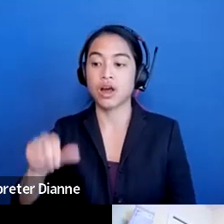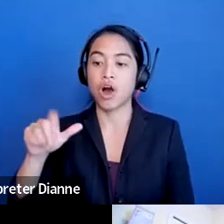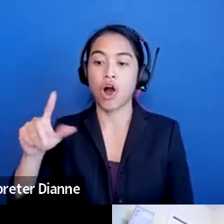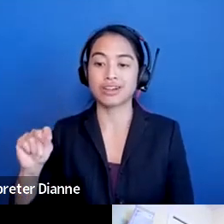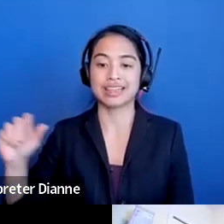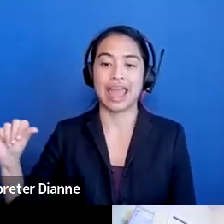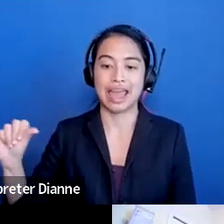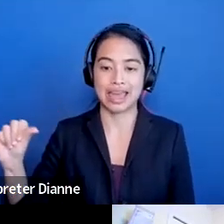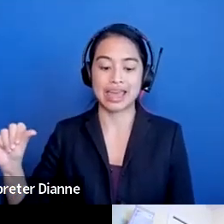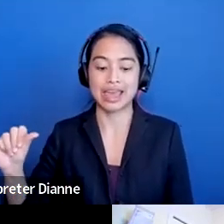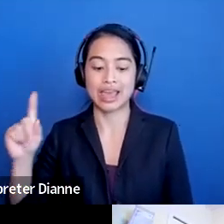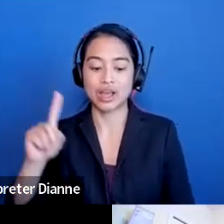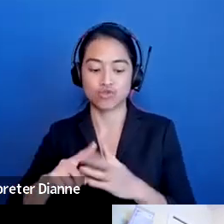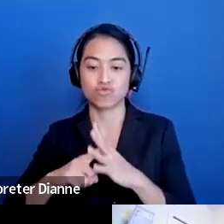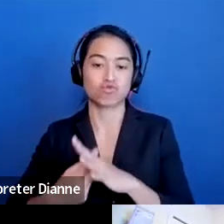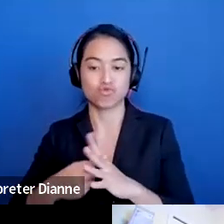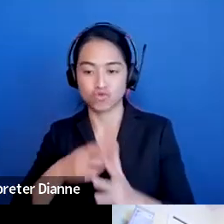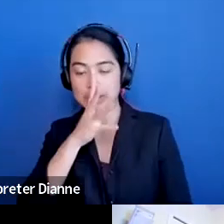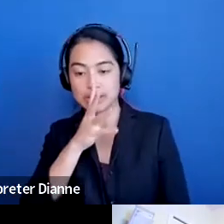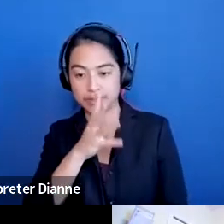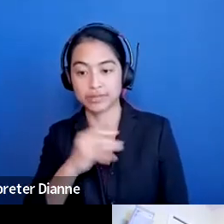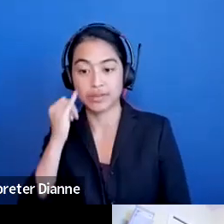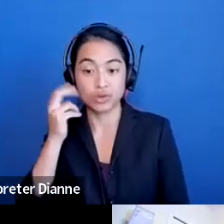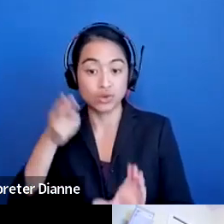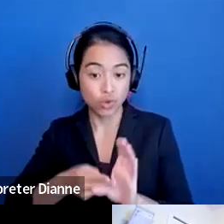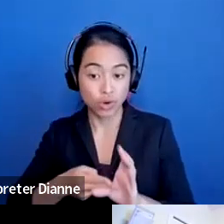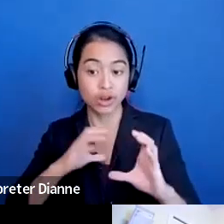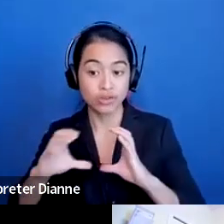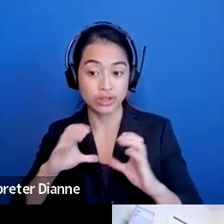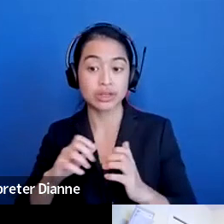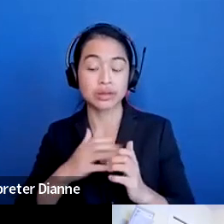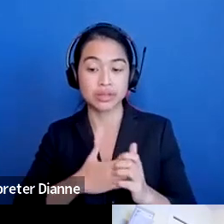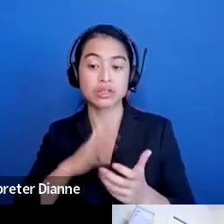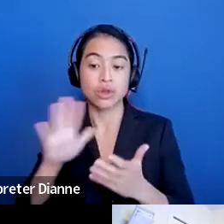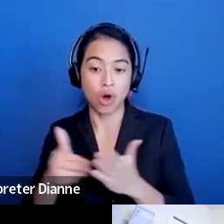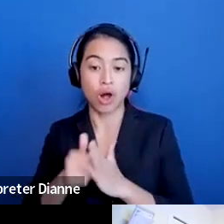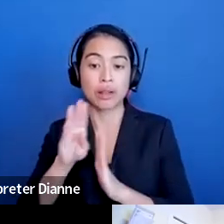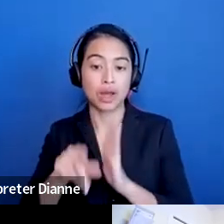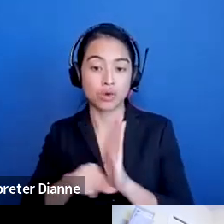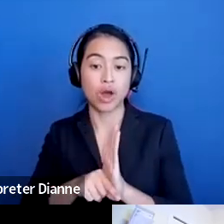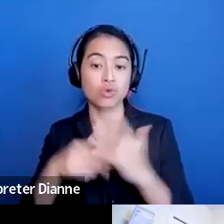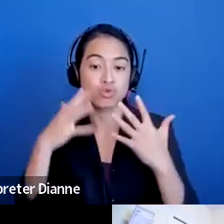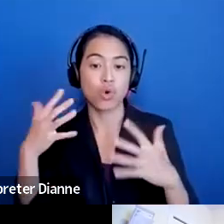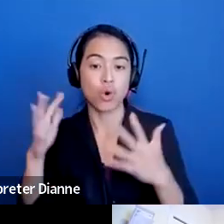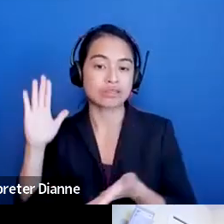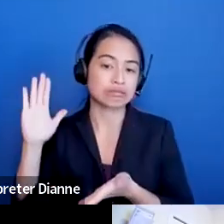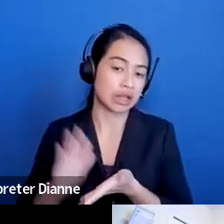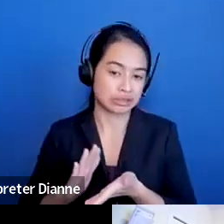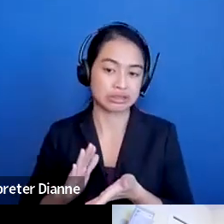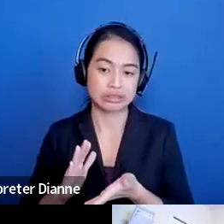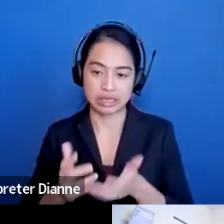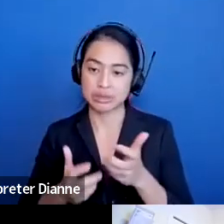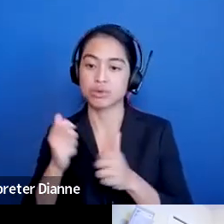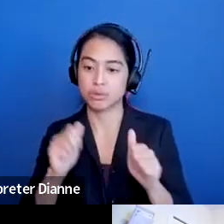using keystrokes. Remember, if you join into the conversation, please keep all background noise down as much as possible